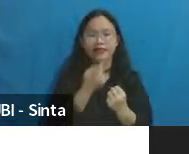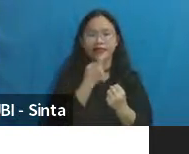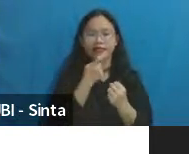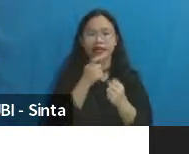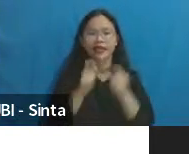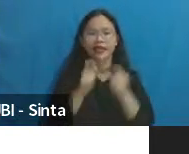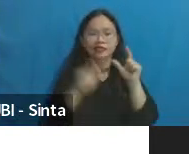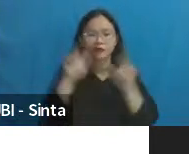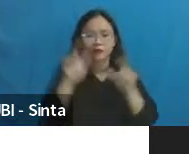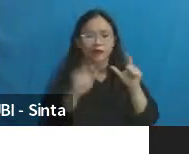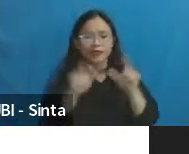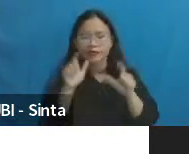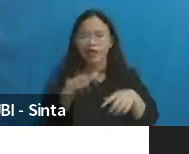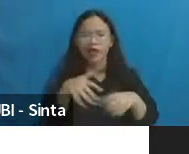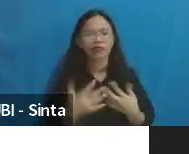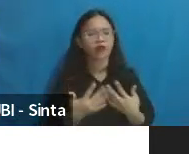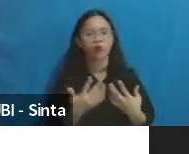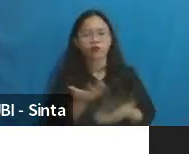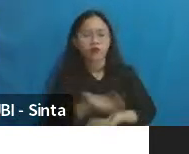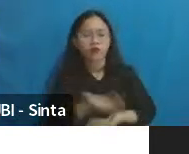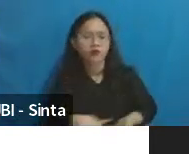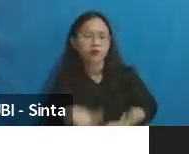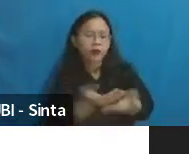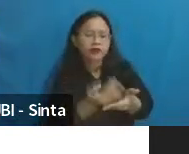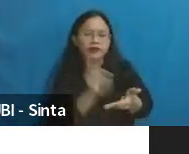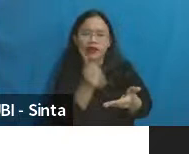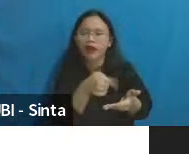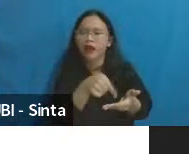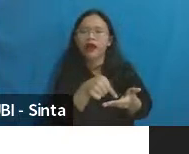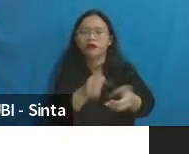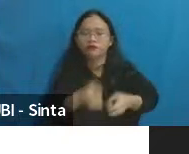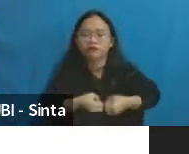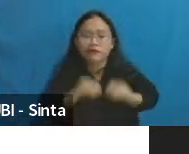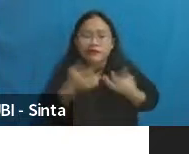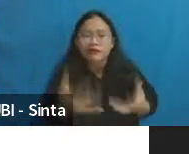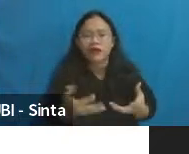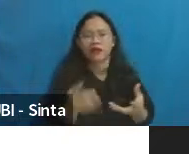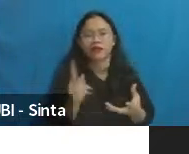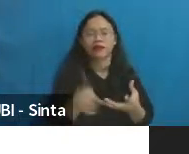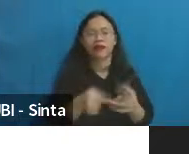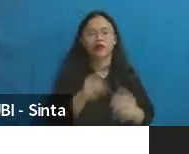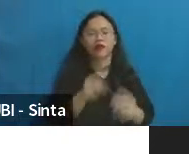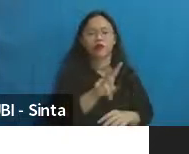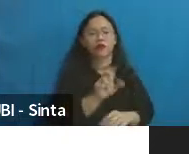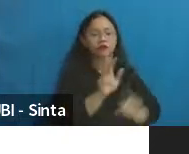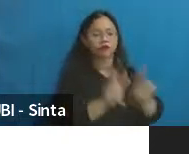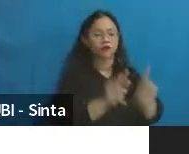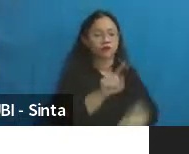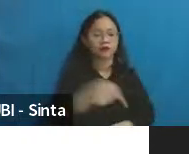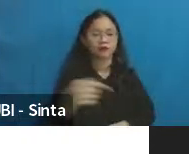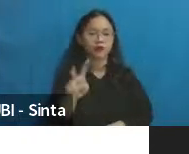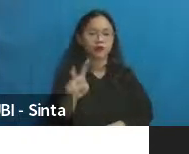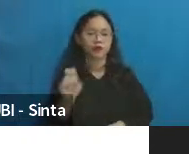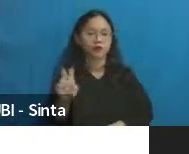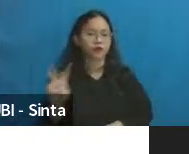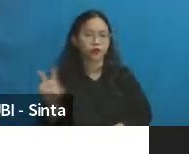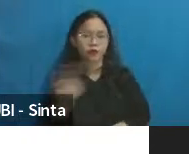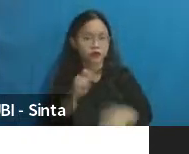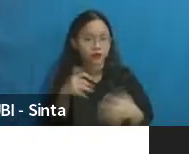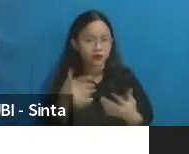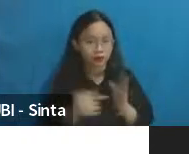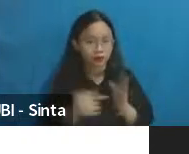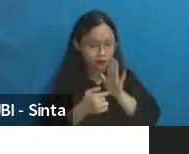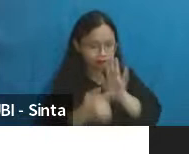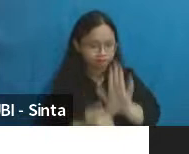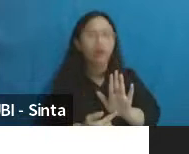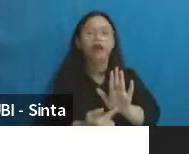in West Papua across 2022, both within the region itself and across Indonesia as a whole. Given